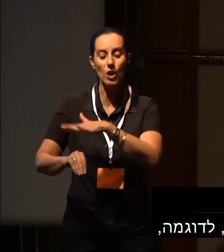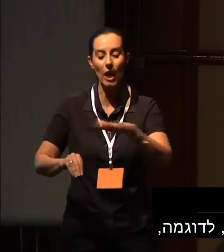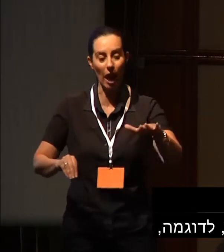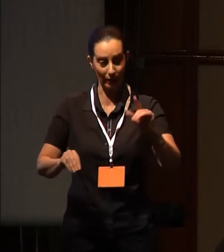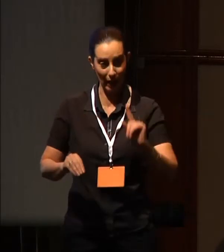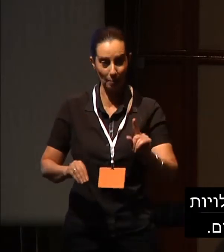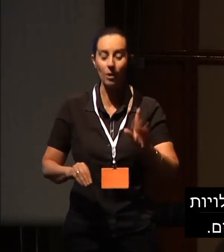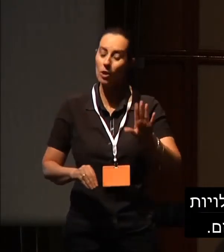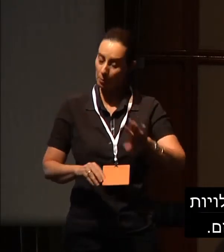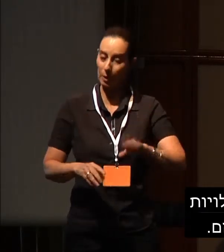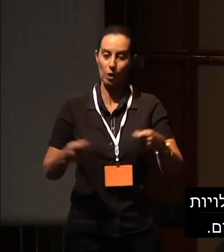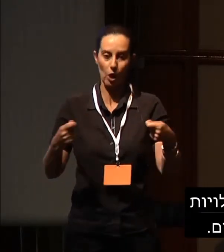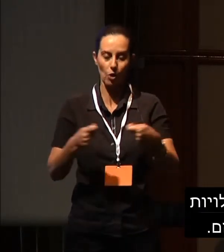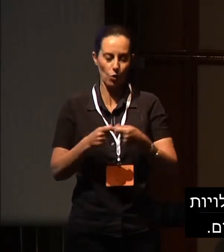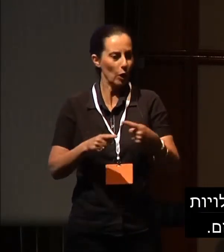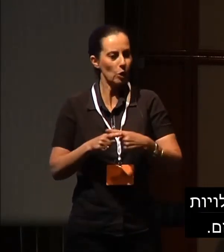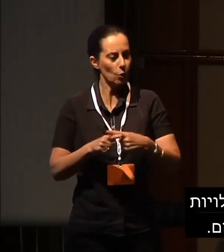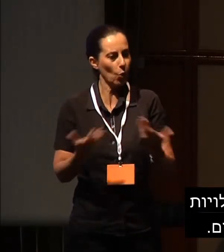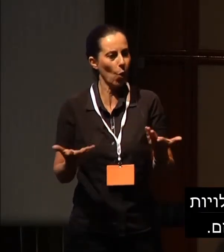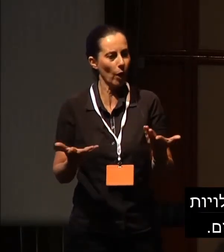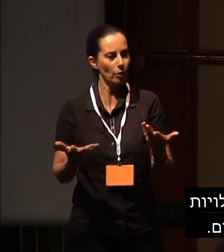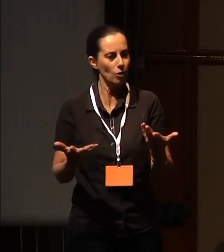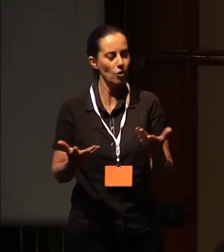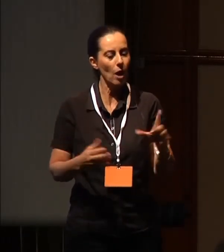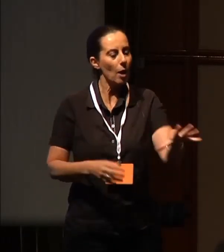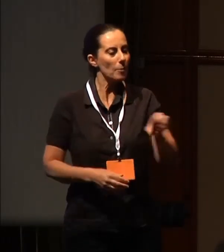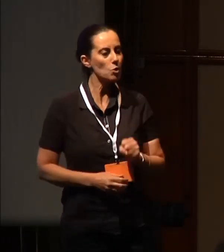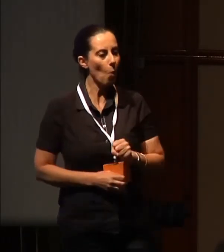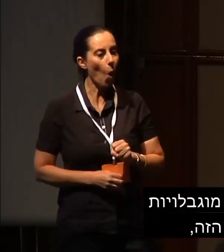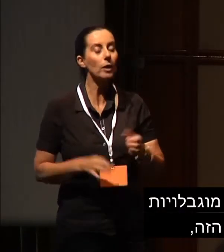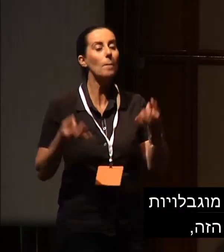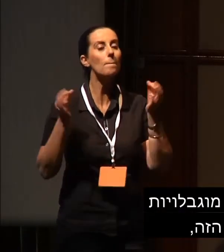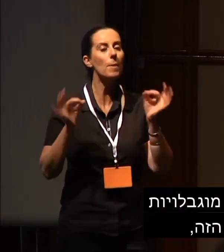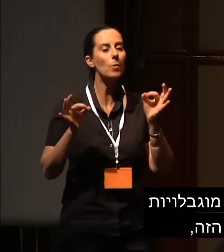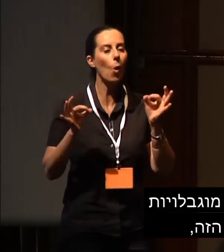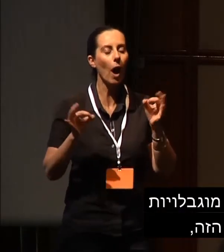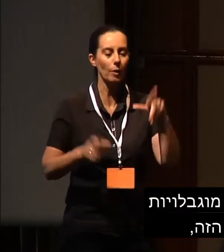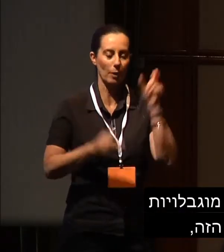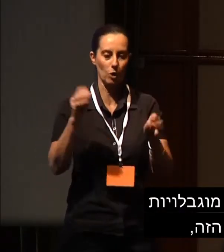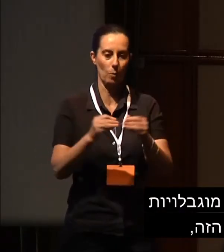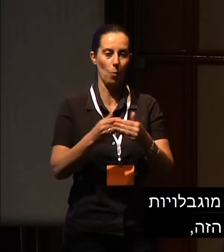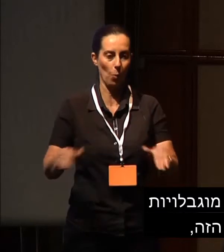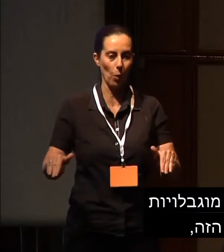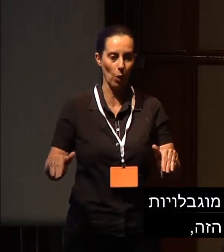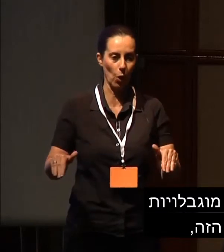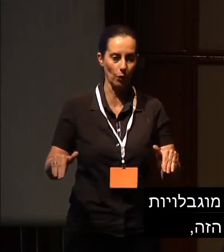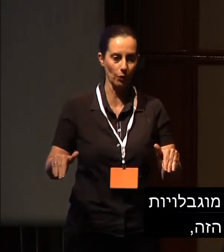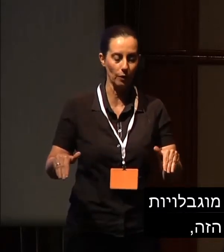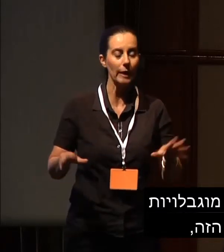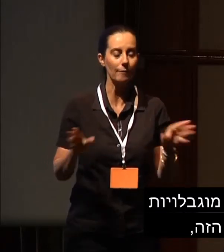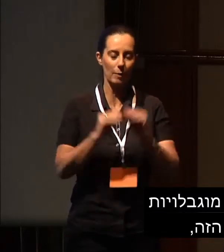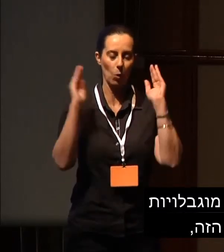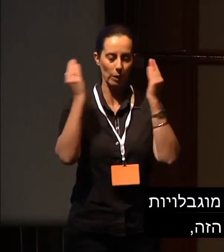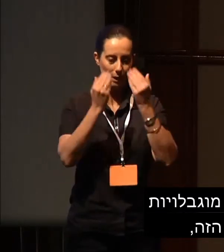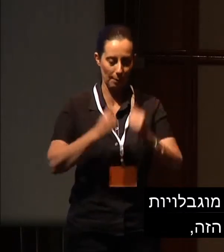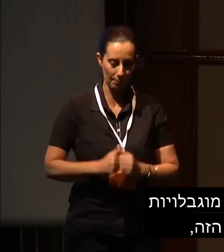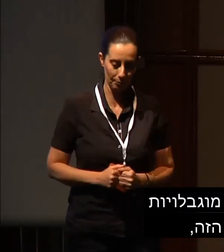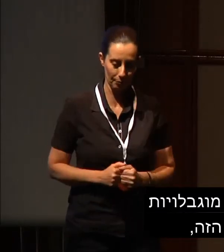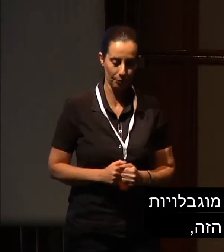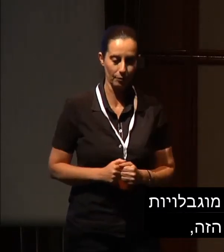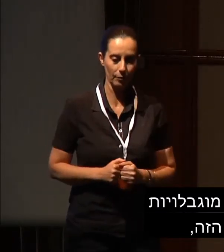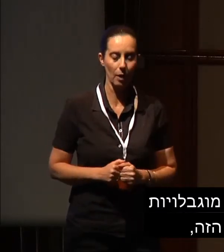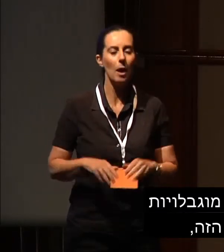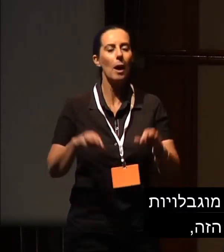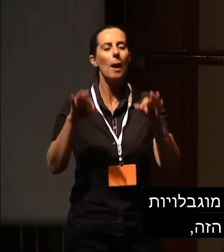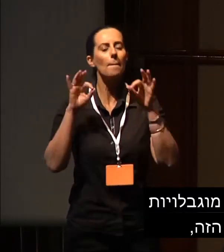for example, when it comes to disability and specifically autism. So the UN Convention does not cover disability